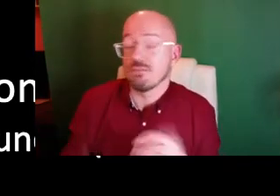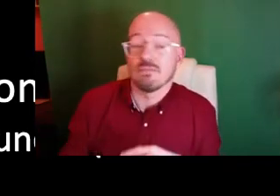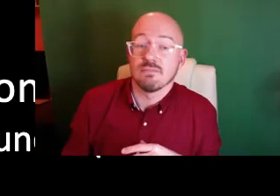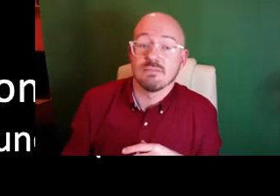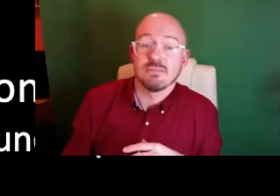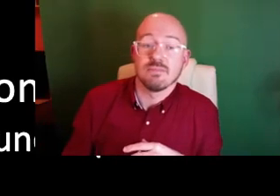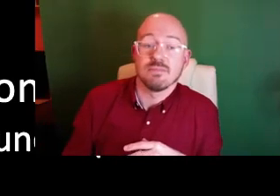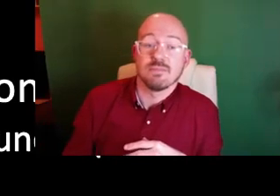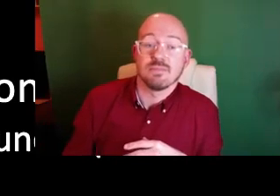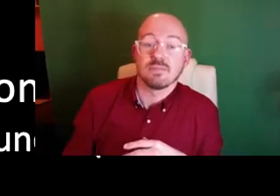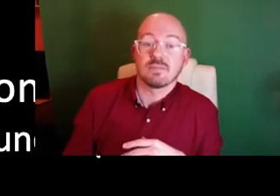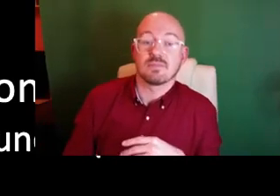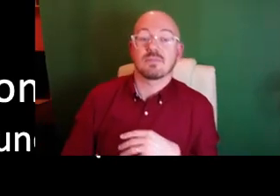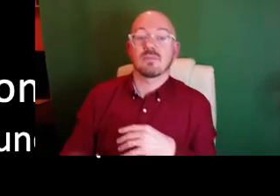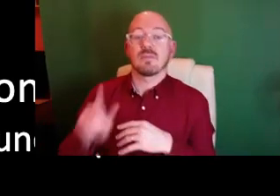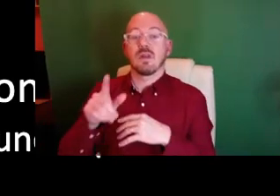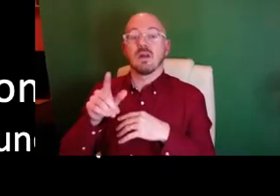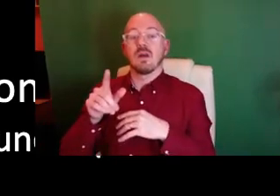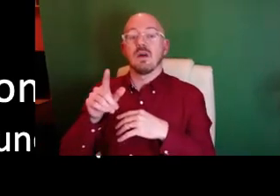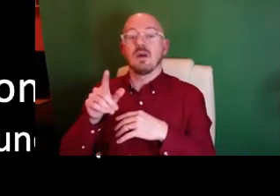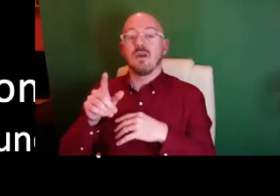become registered teachers.